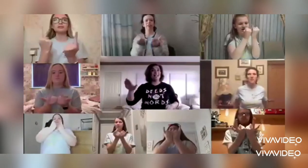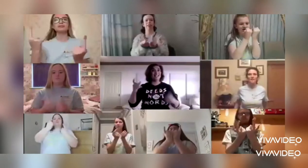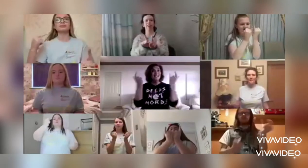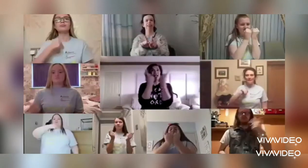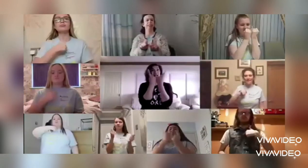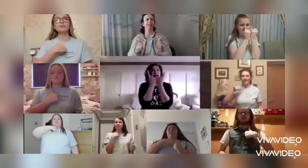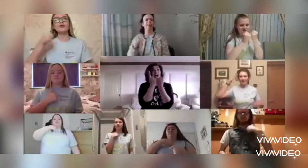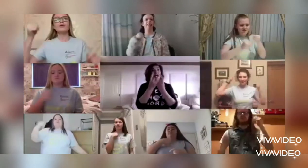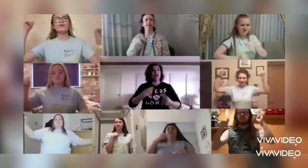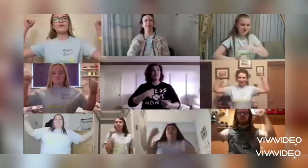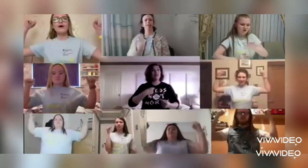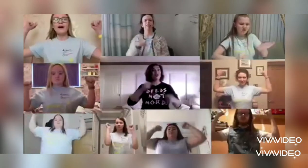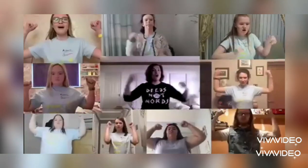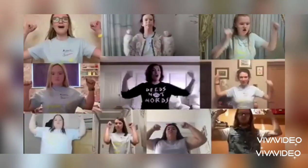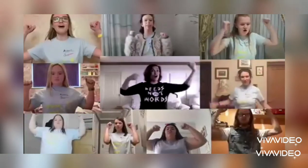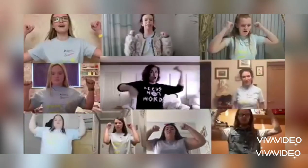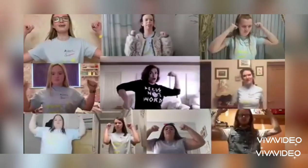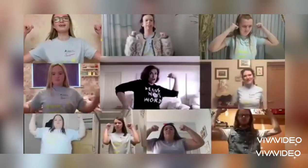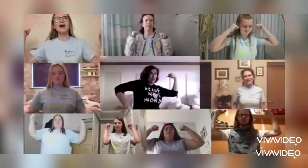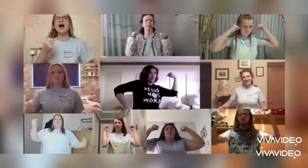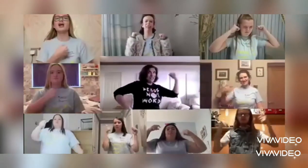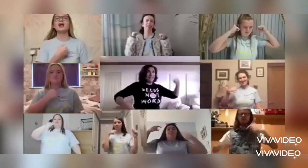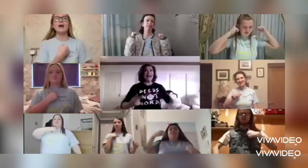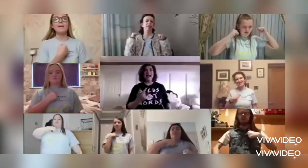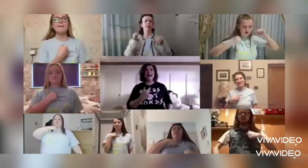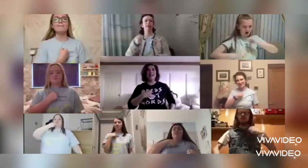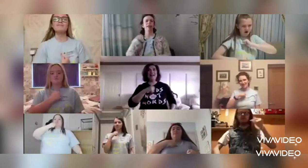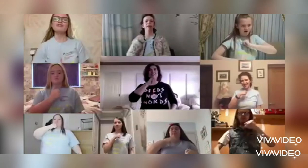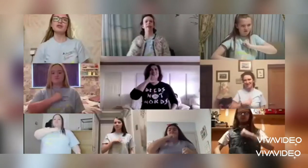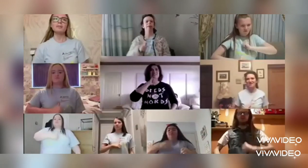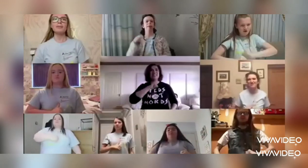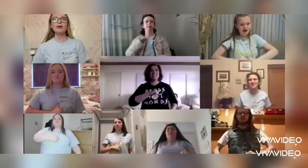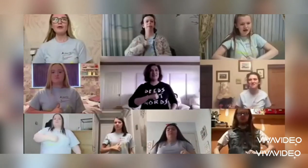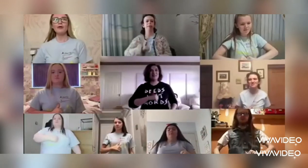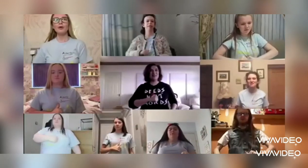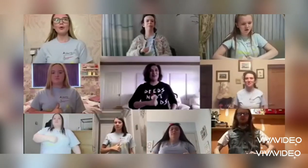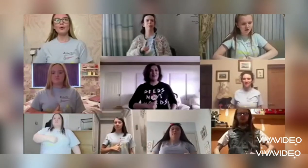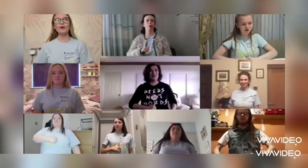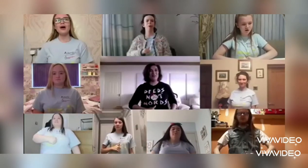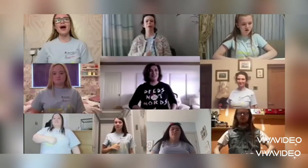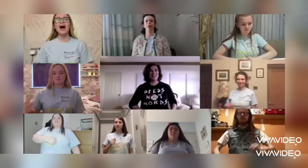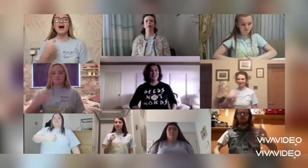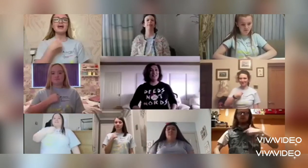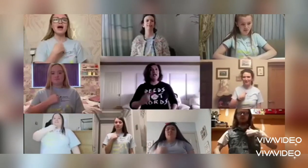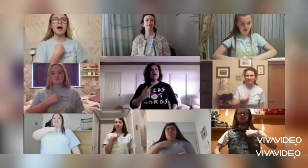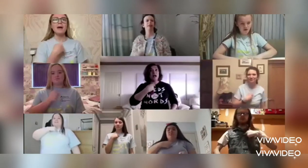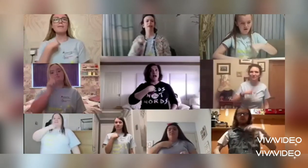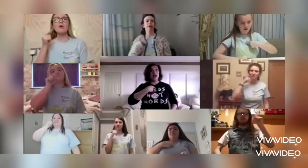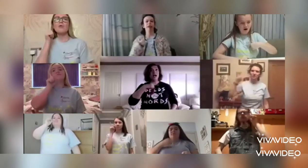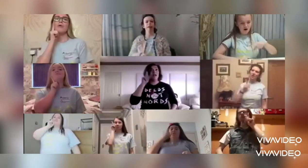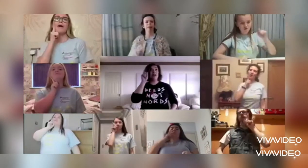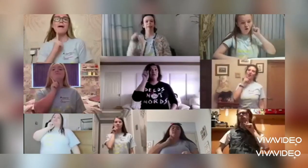anything. I am strong, I am invincible.